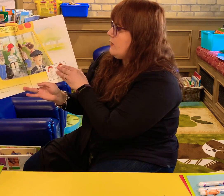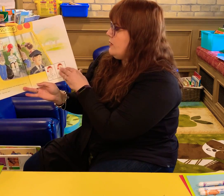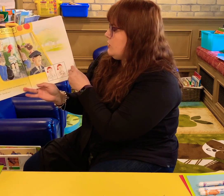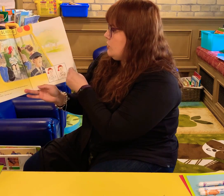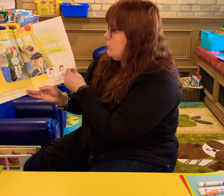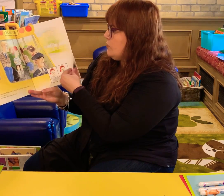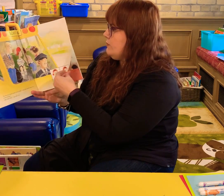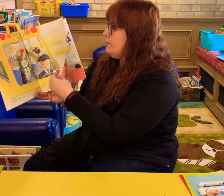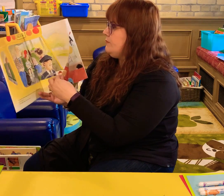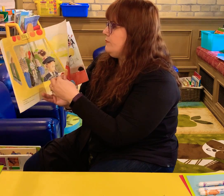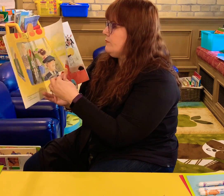one, too.